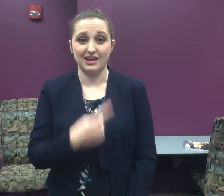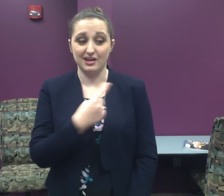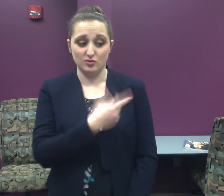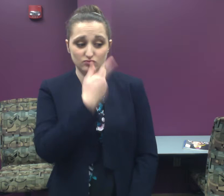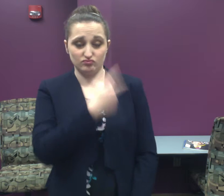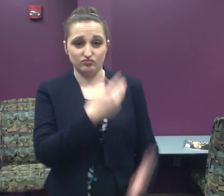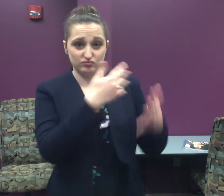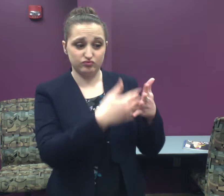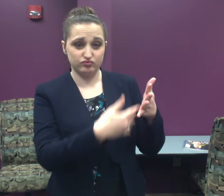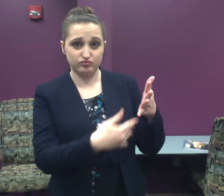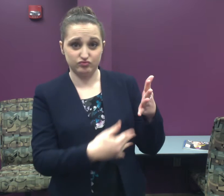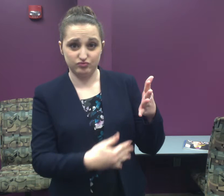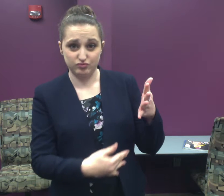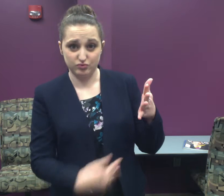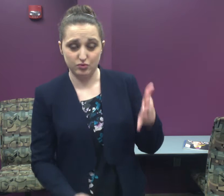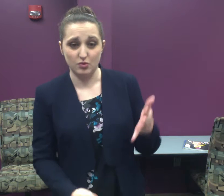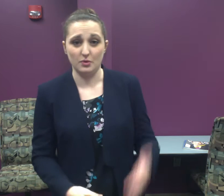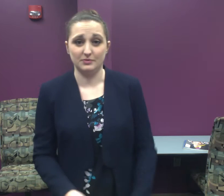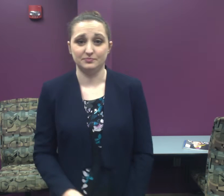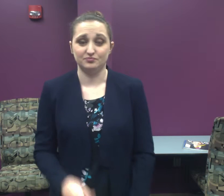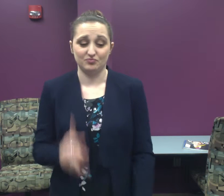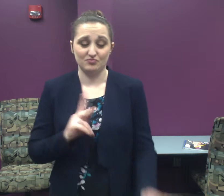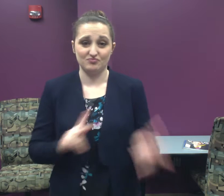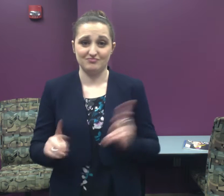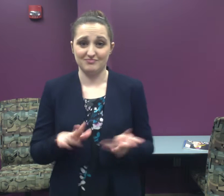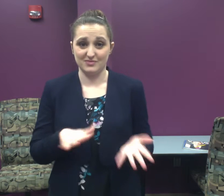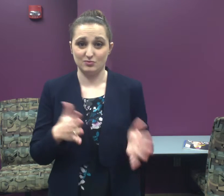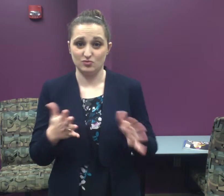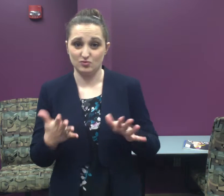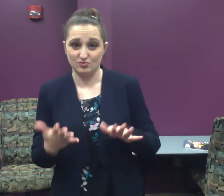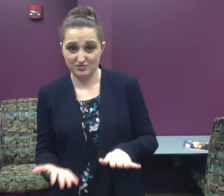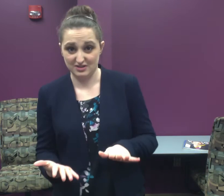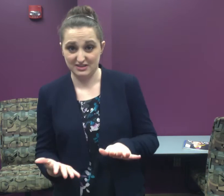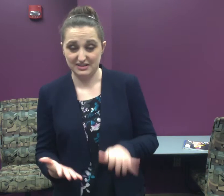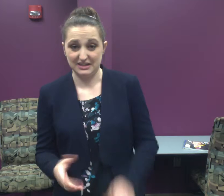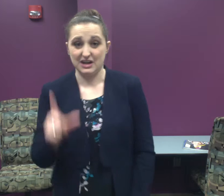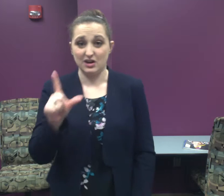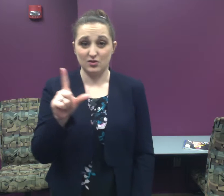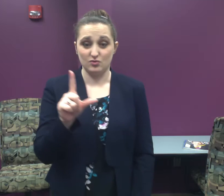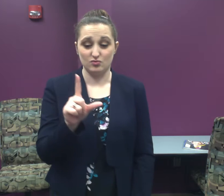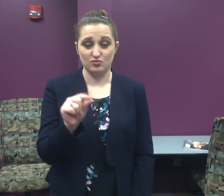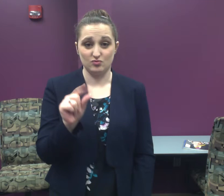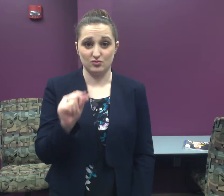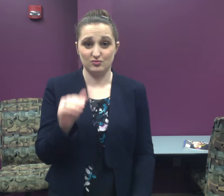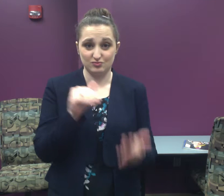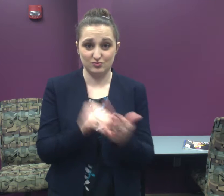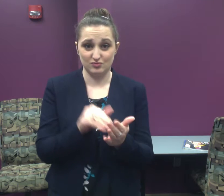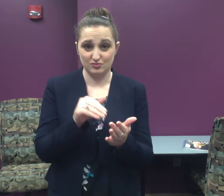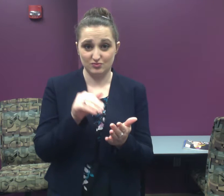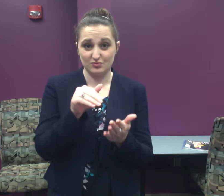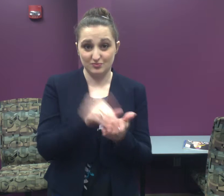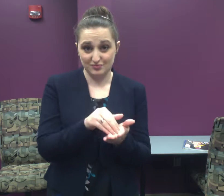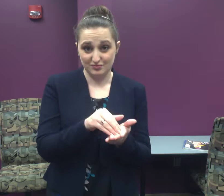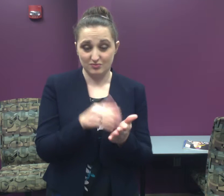That would be mainly civilian, not all military, obviously. Total or partial destruction of 1,700